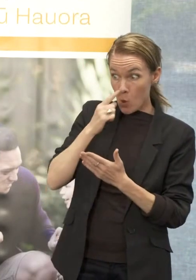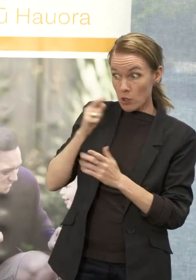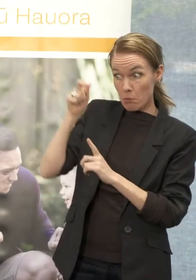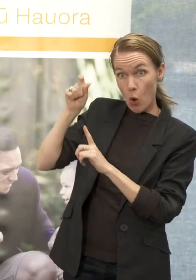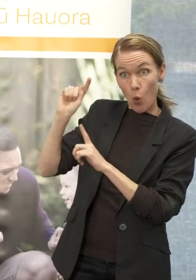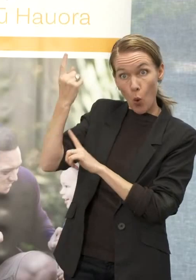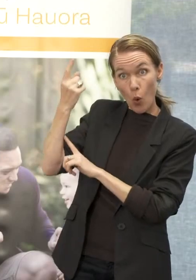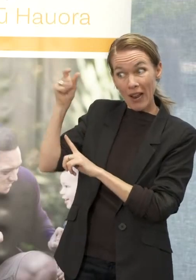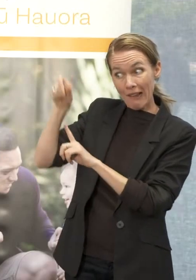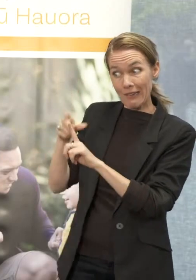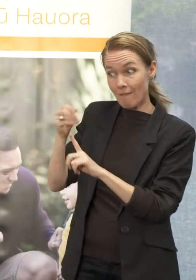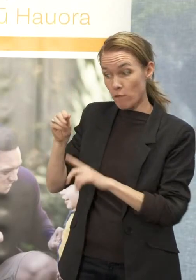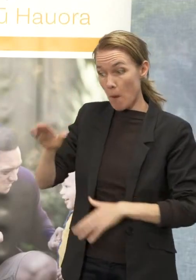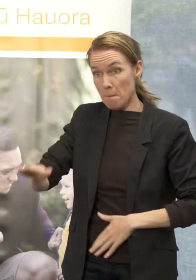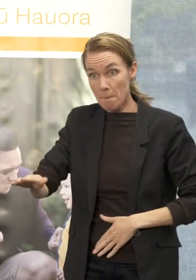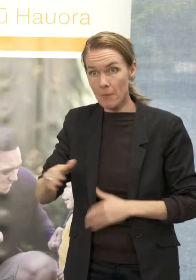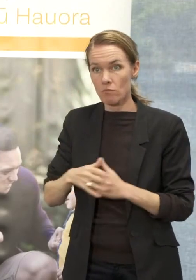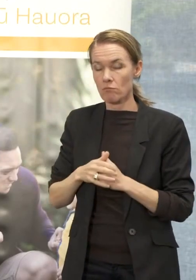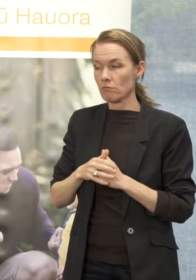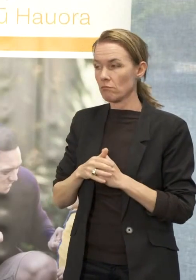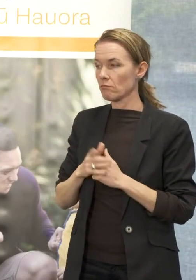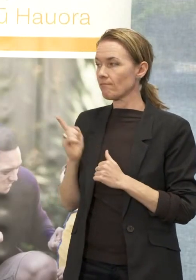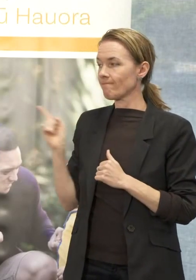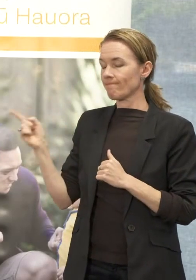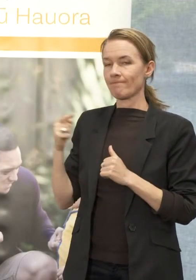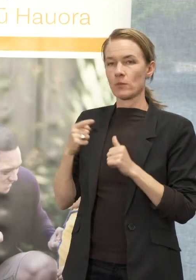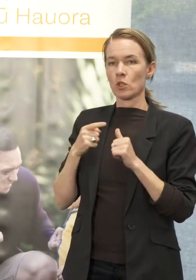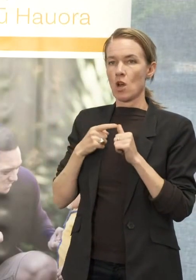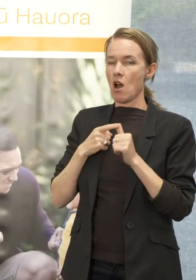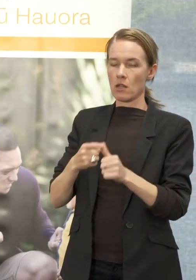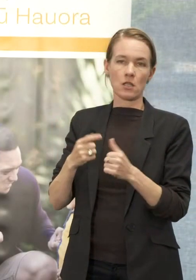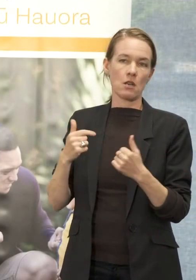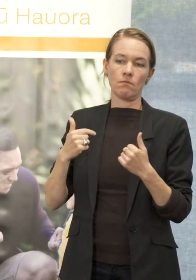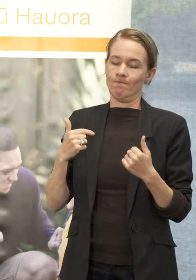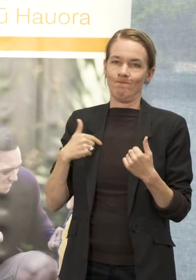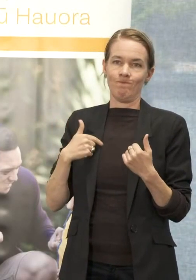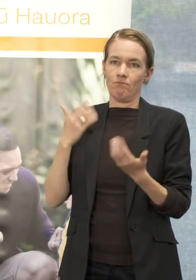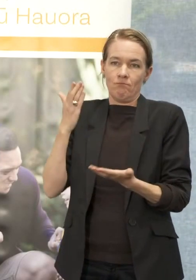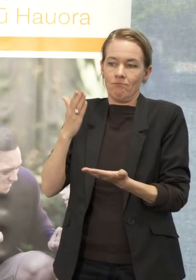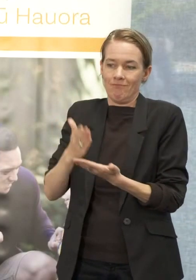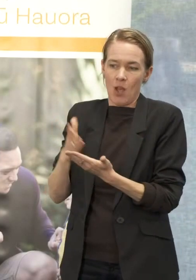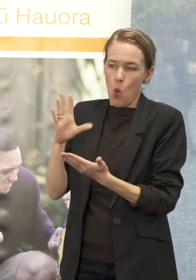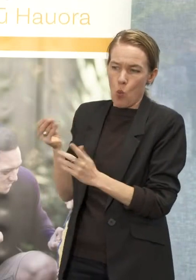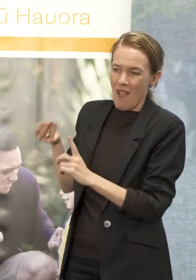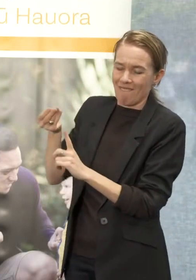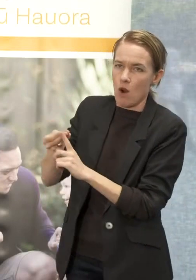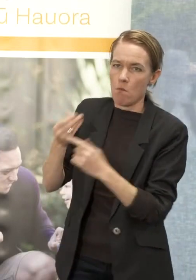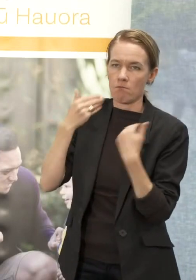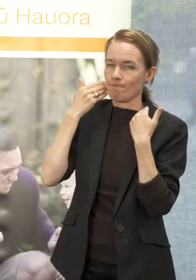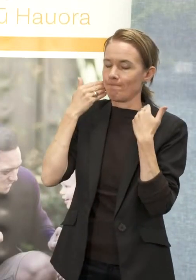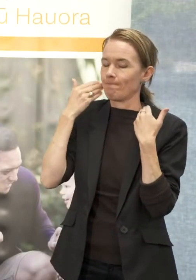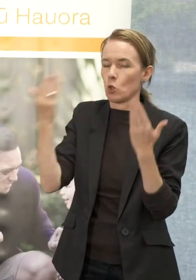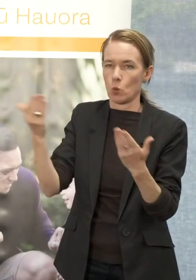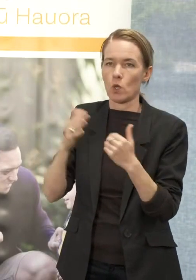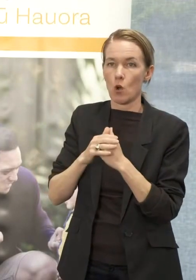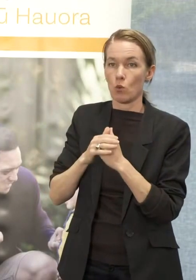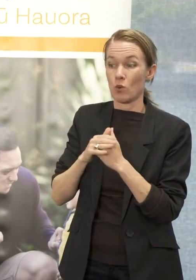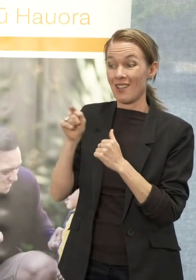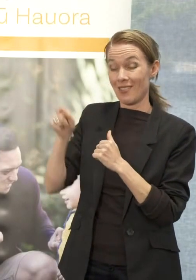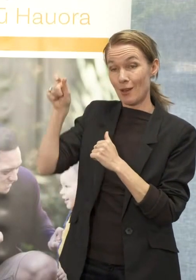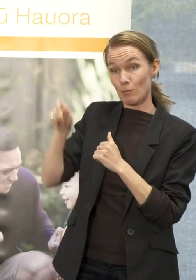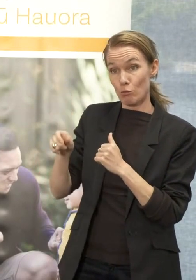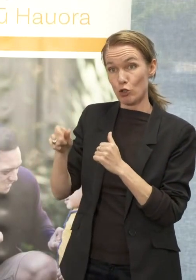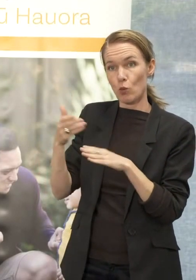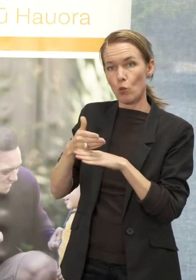case in Auckland, the Americold case, we've never been able to demonstrate where the original source